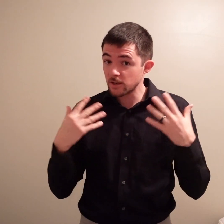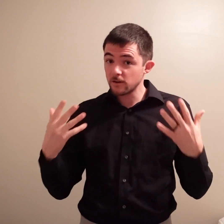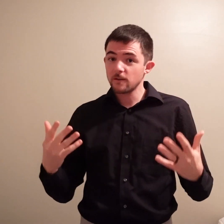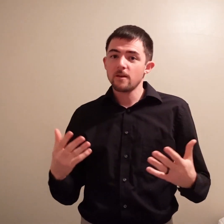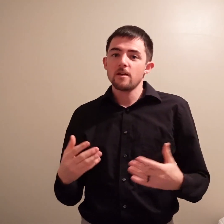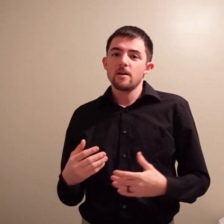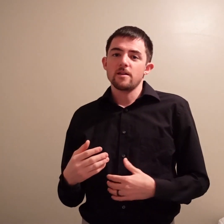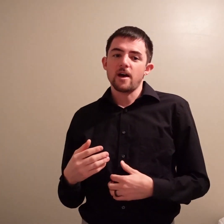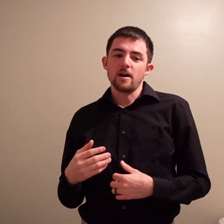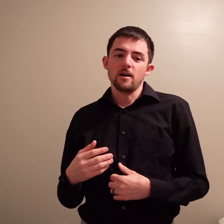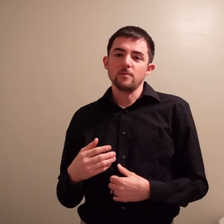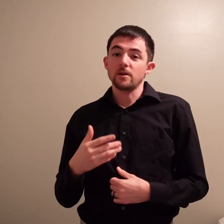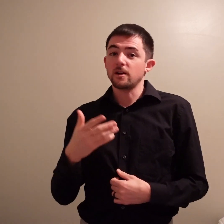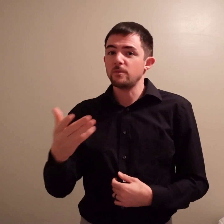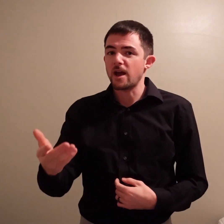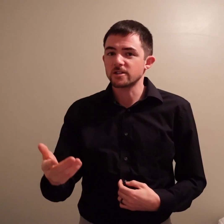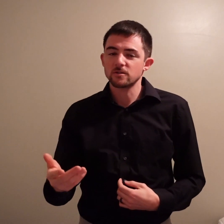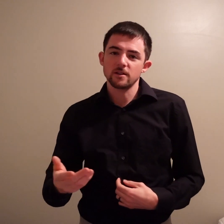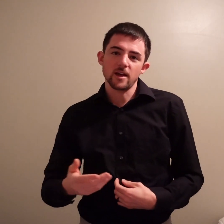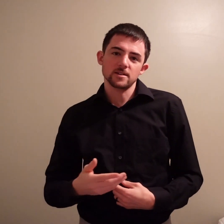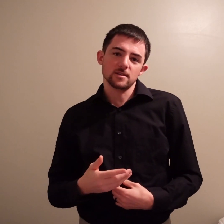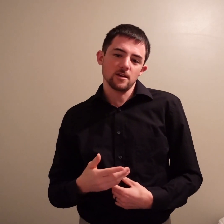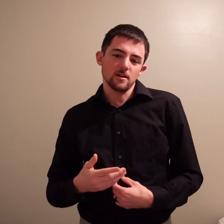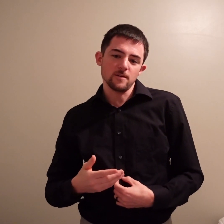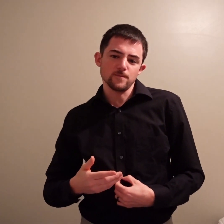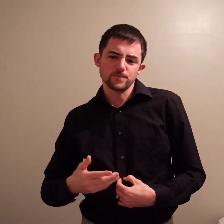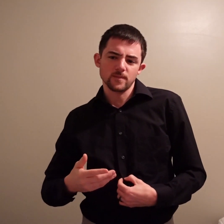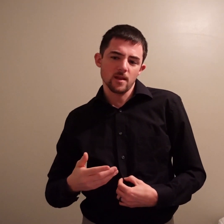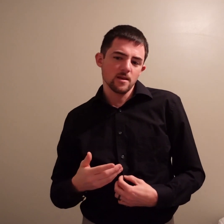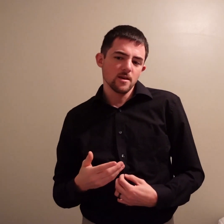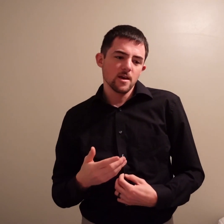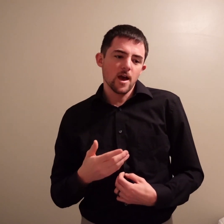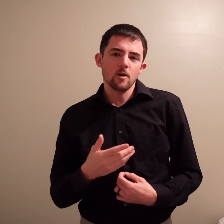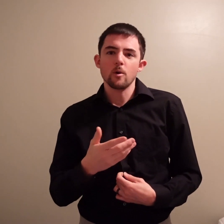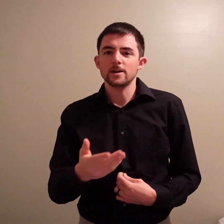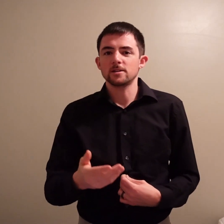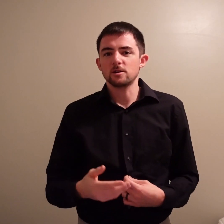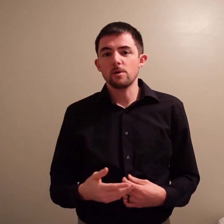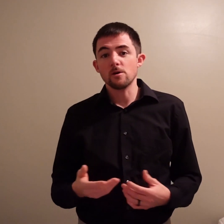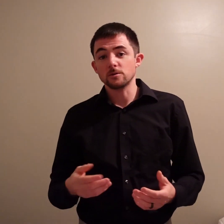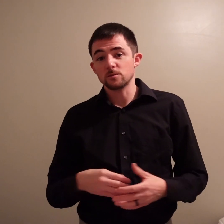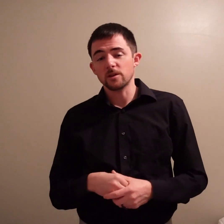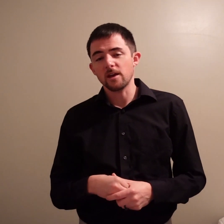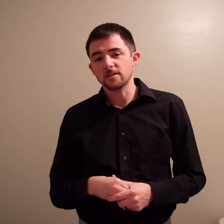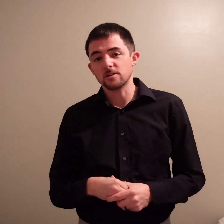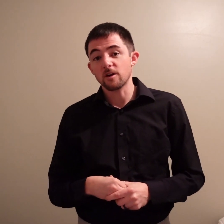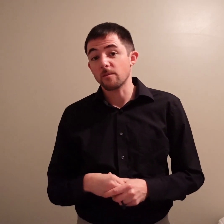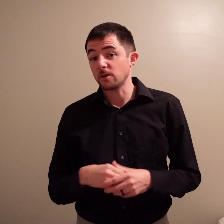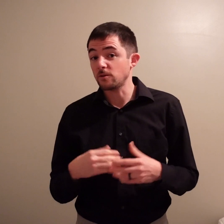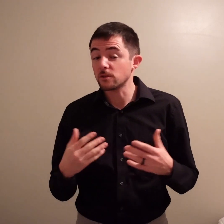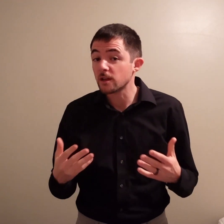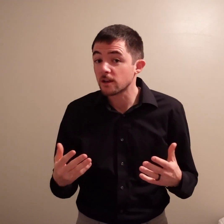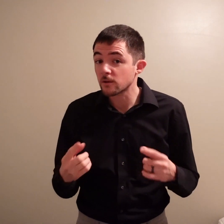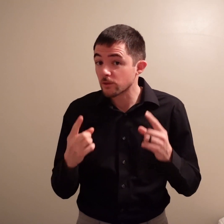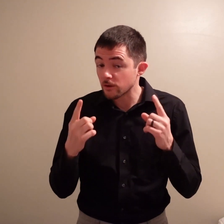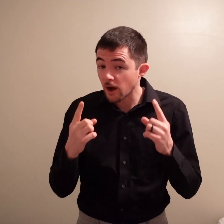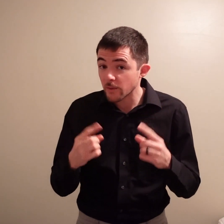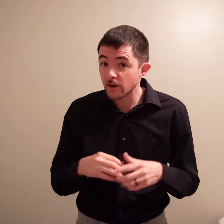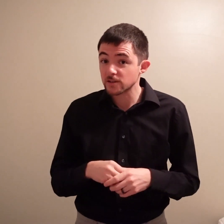here that you're going to be answering. That's how questions are posed with ASL grammar. You lean in with your eyebrows up